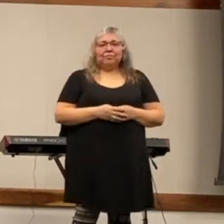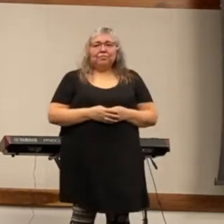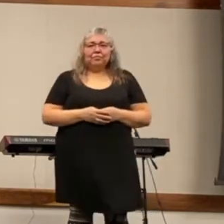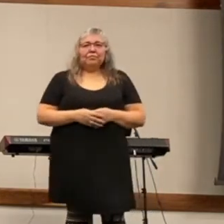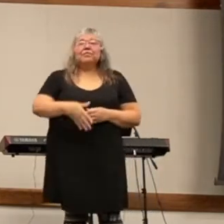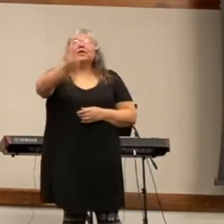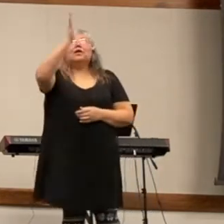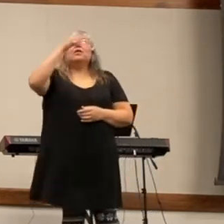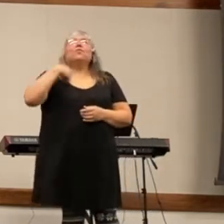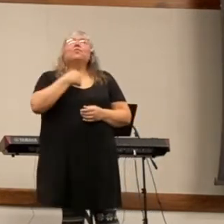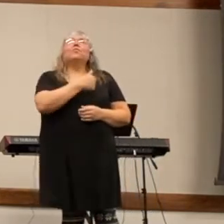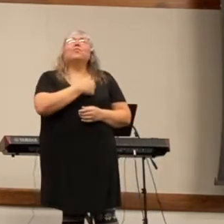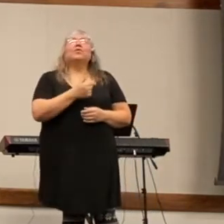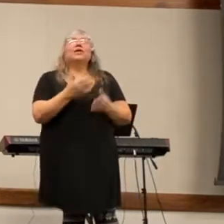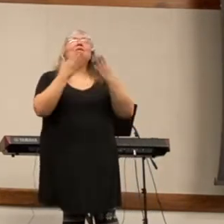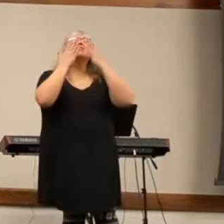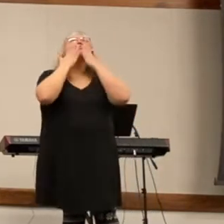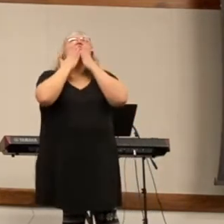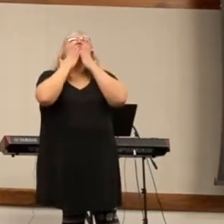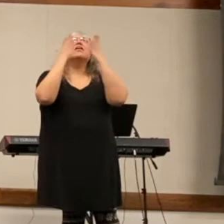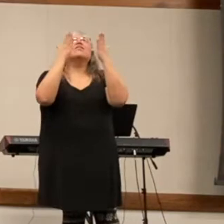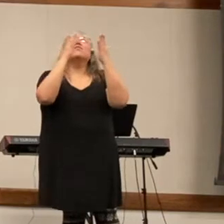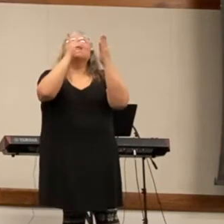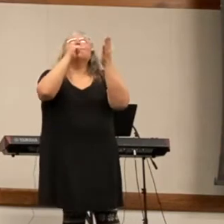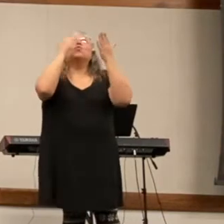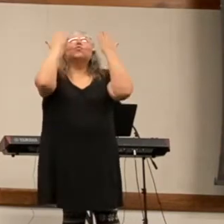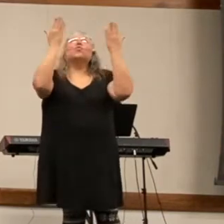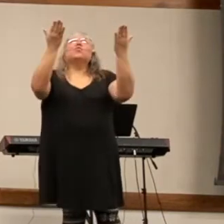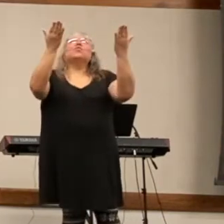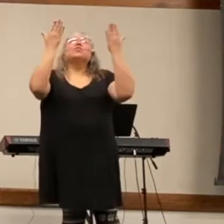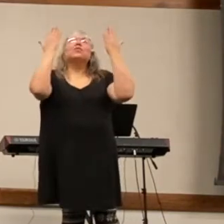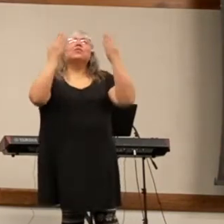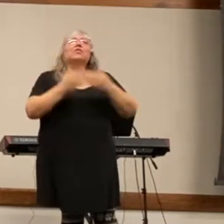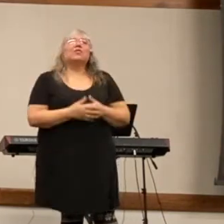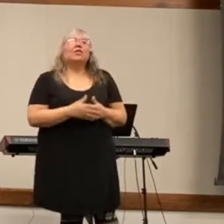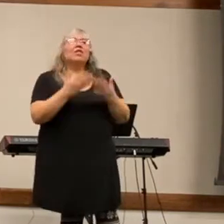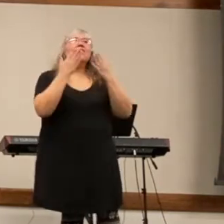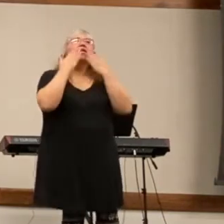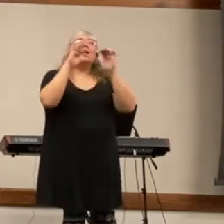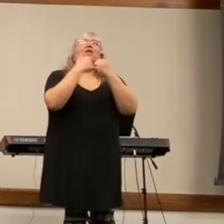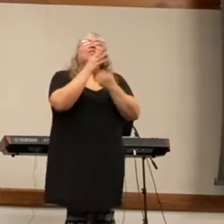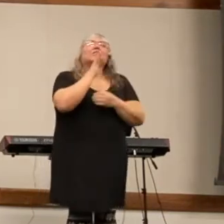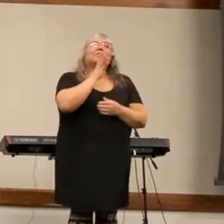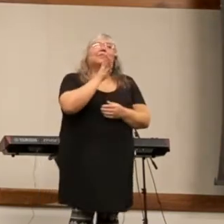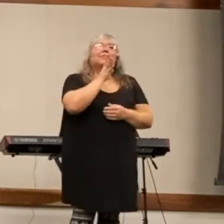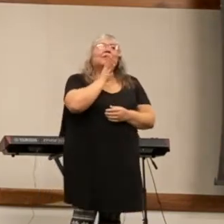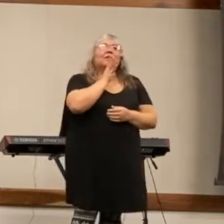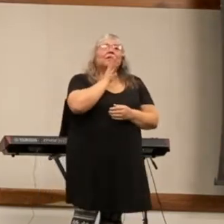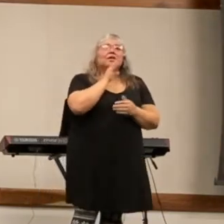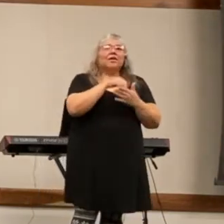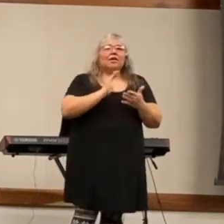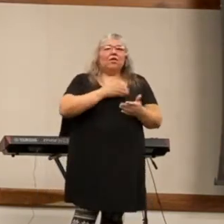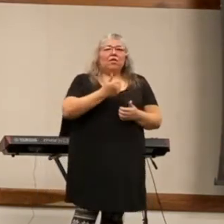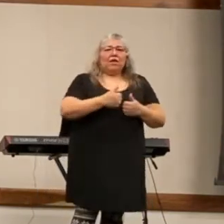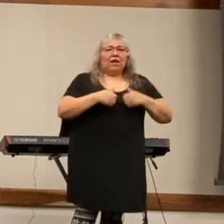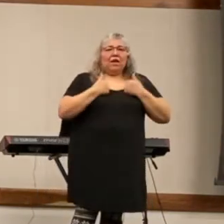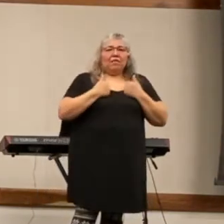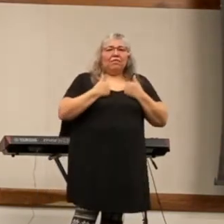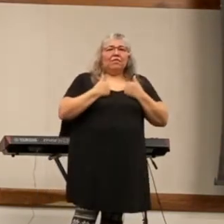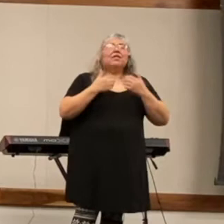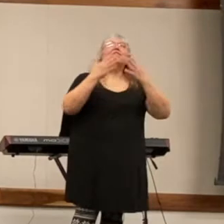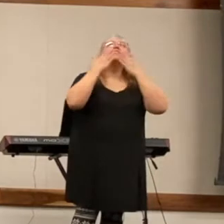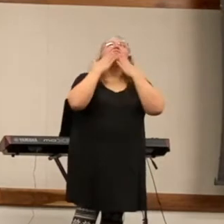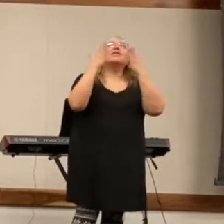And Father, we just thank you, Father, for who you are. We thank you for how you speak into our lives. We thank you, God, for